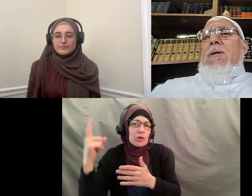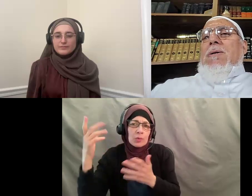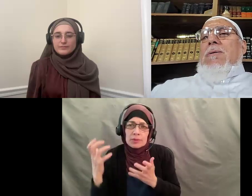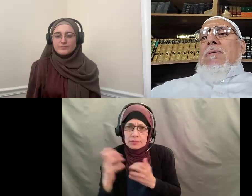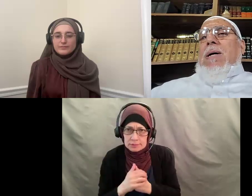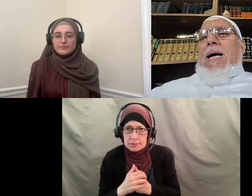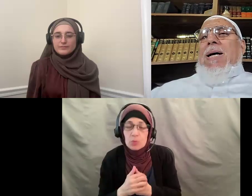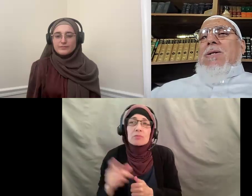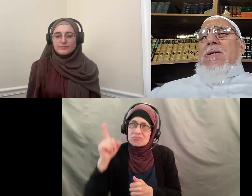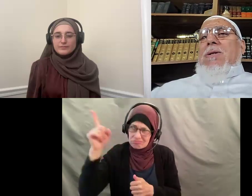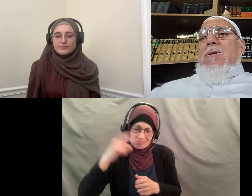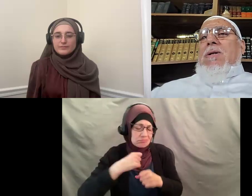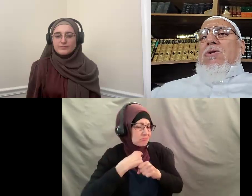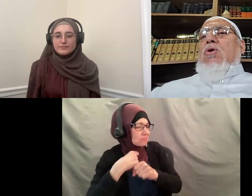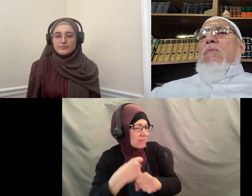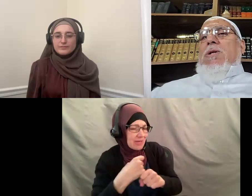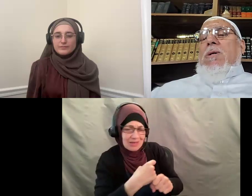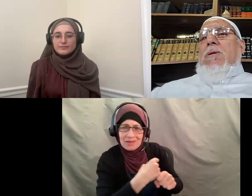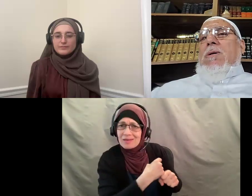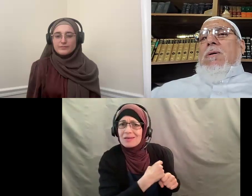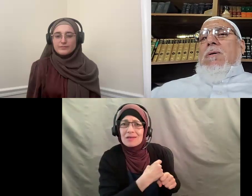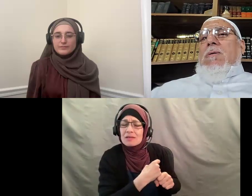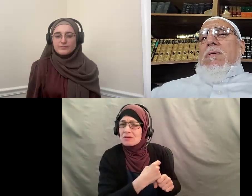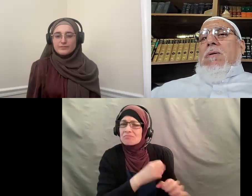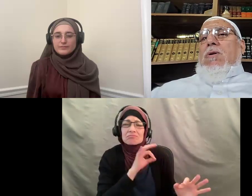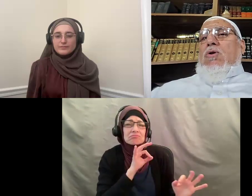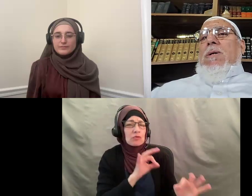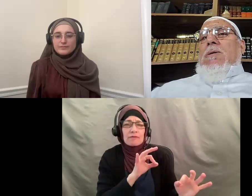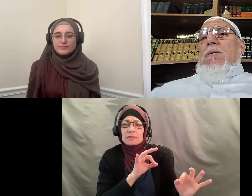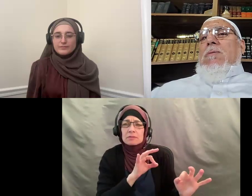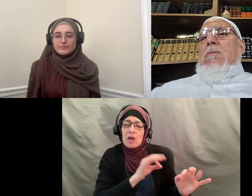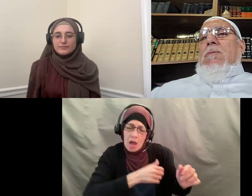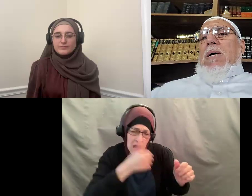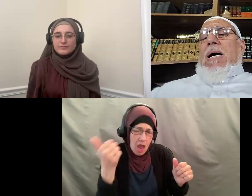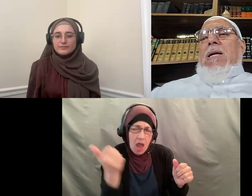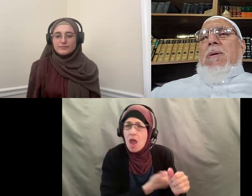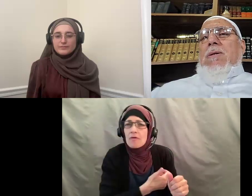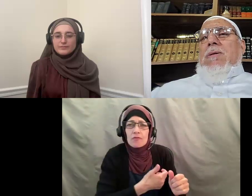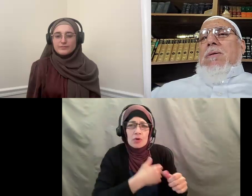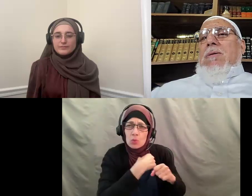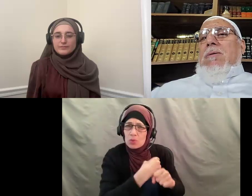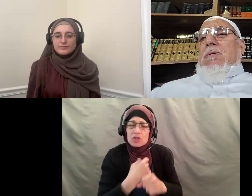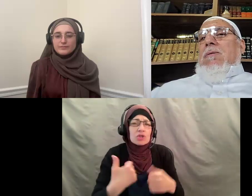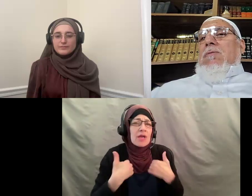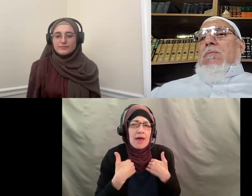Everything has due measures. Humans,